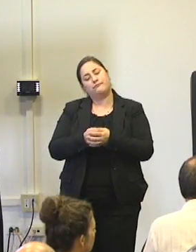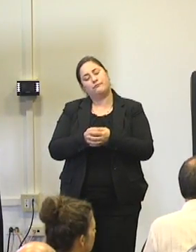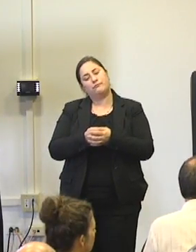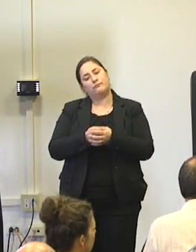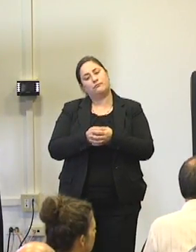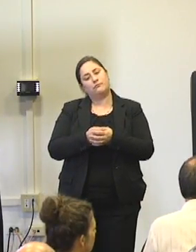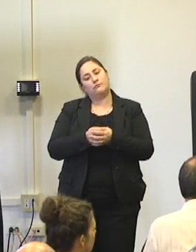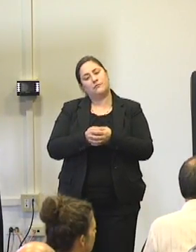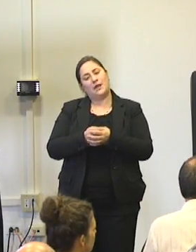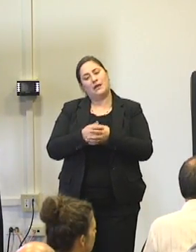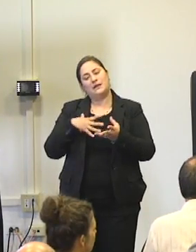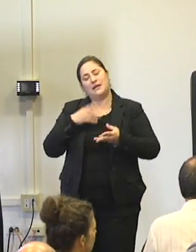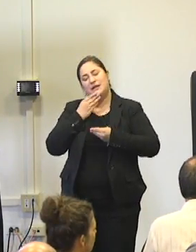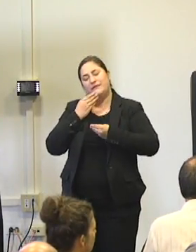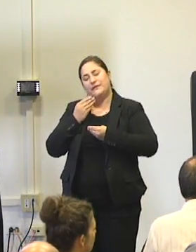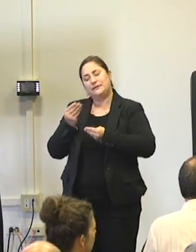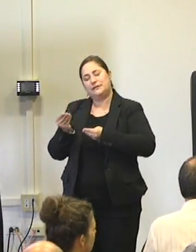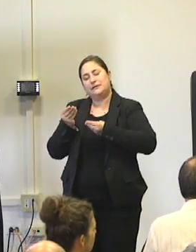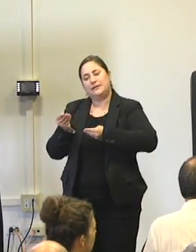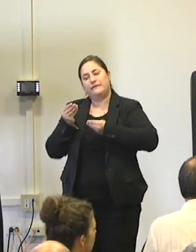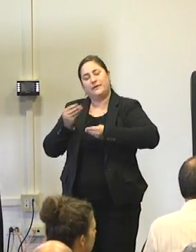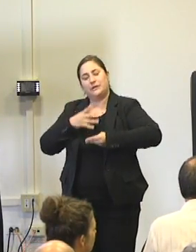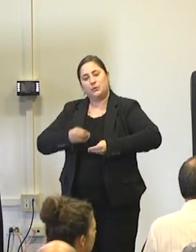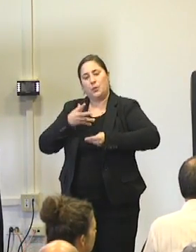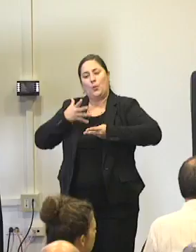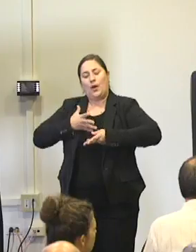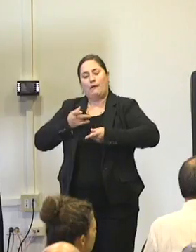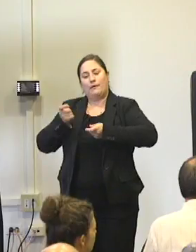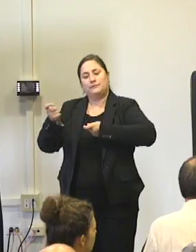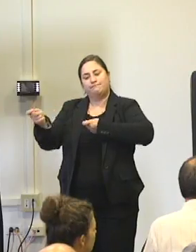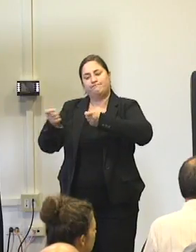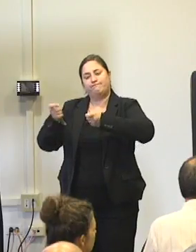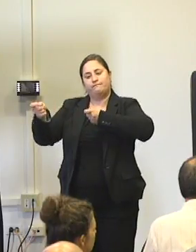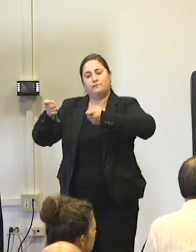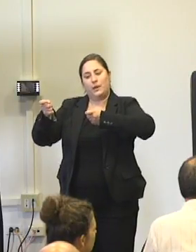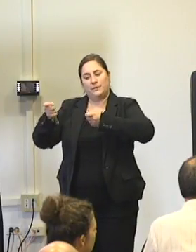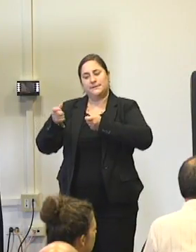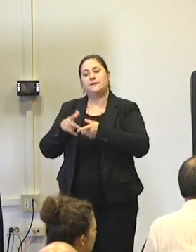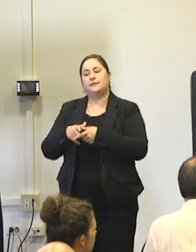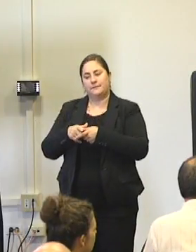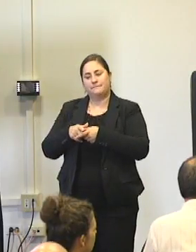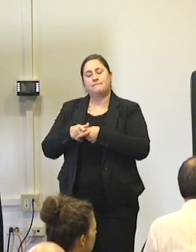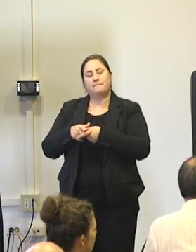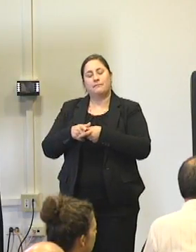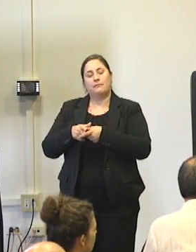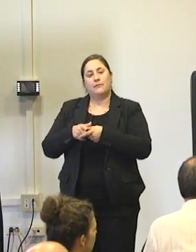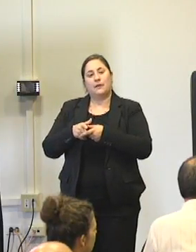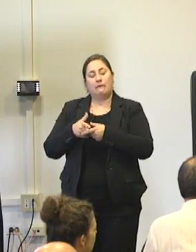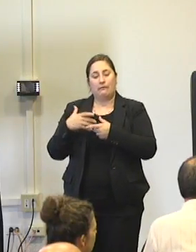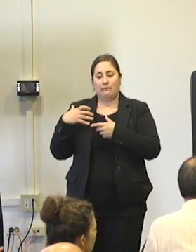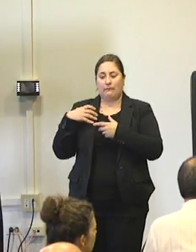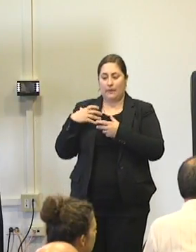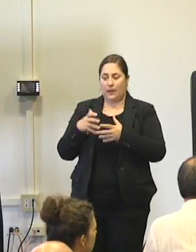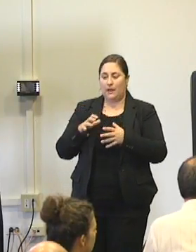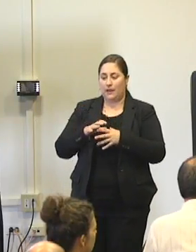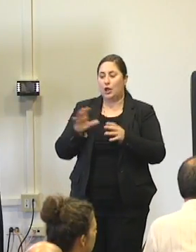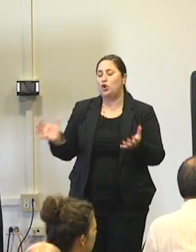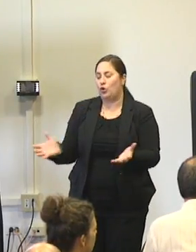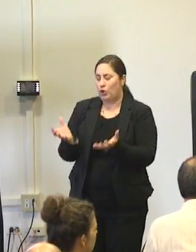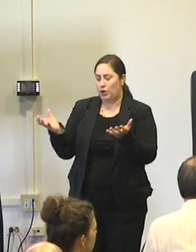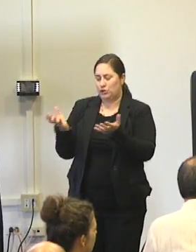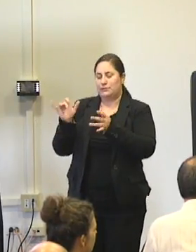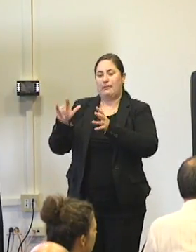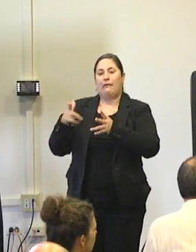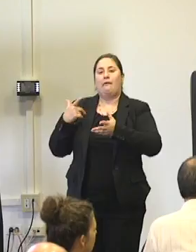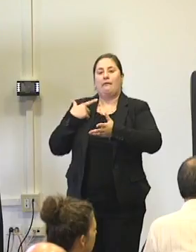it gives sustenance and nurtures white supremacy in important ways. Capitalism needs an underclass of